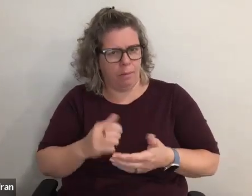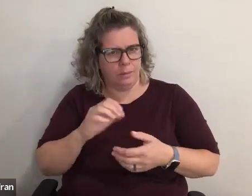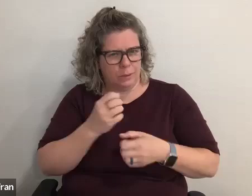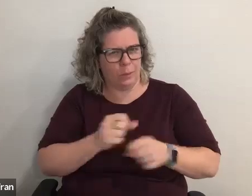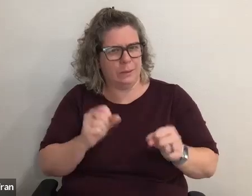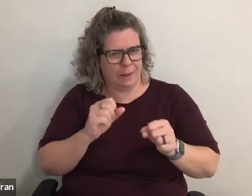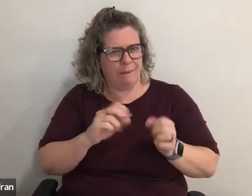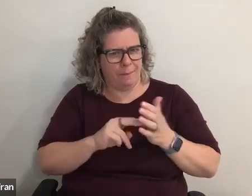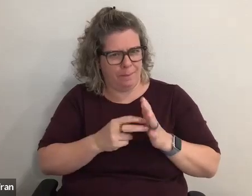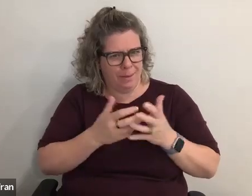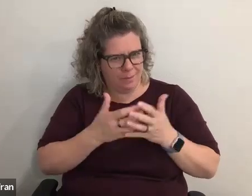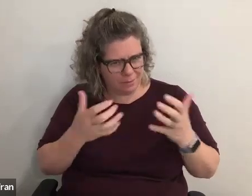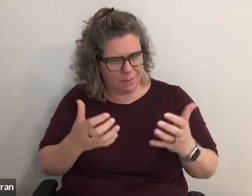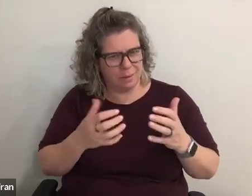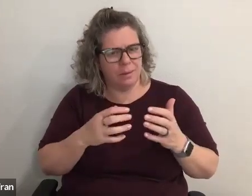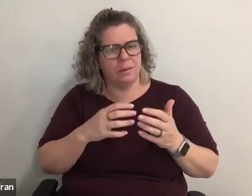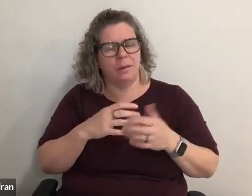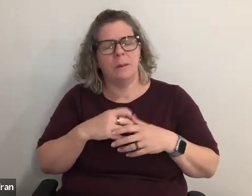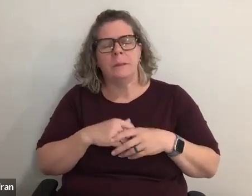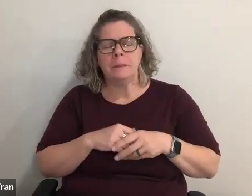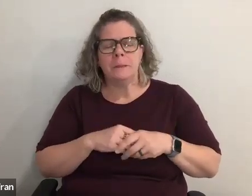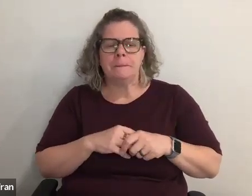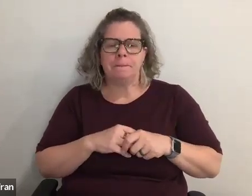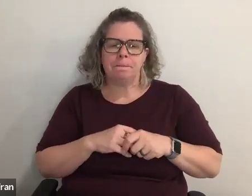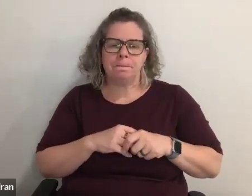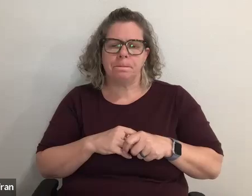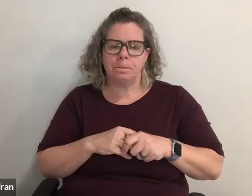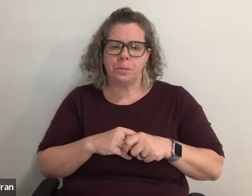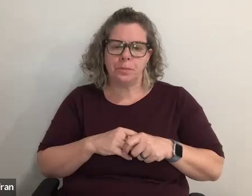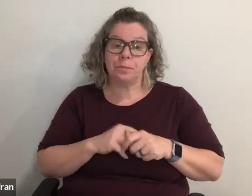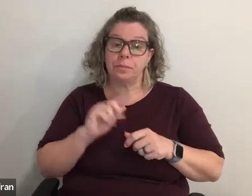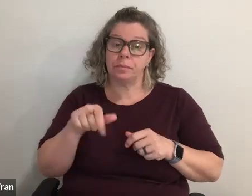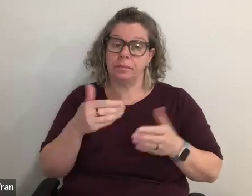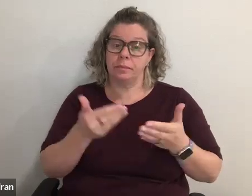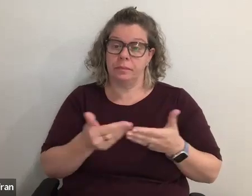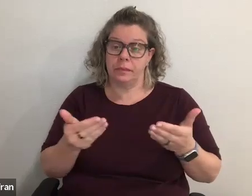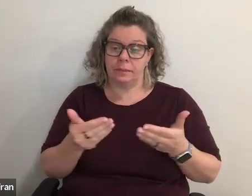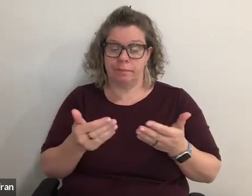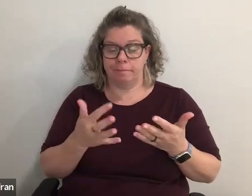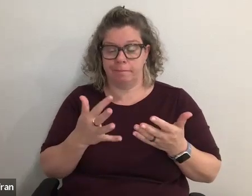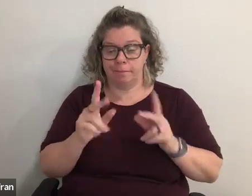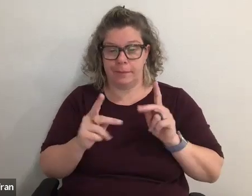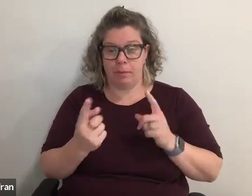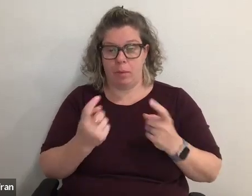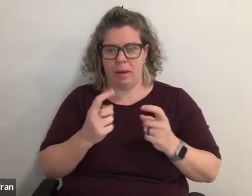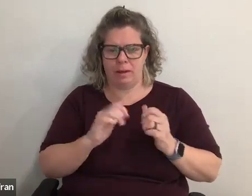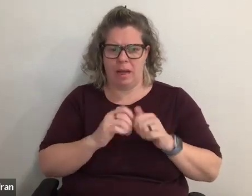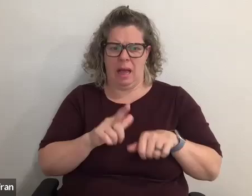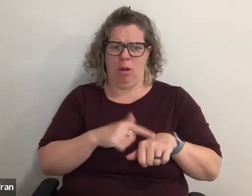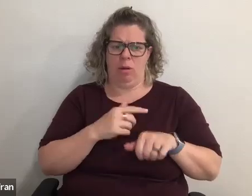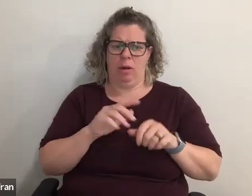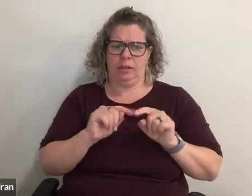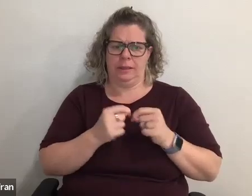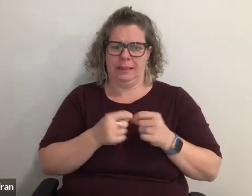them with finding the resources they need. And another thing I get asked about quite a bit is, well, how long are these teams